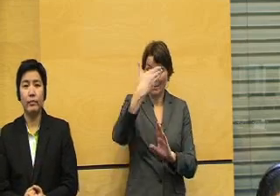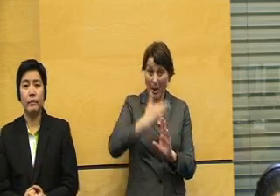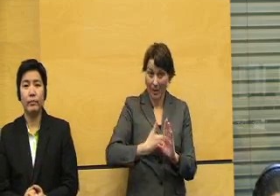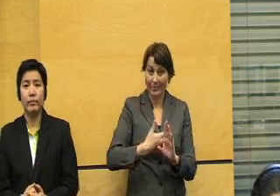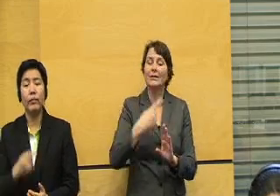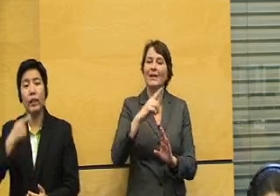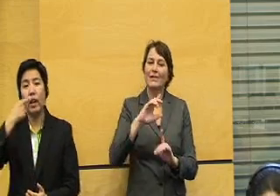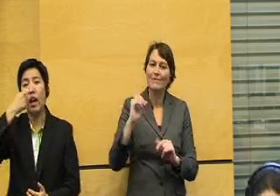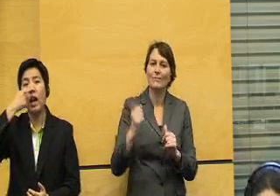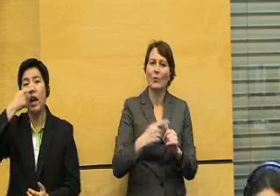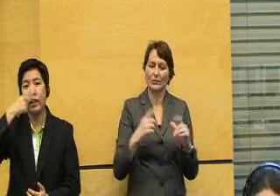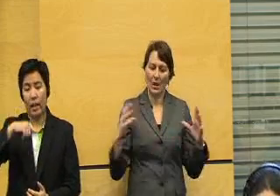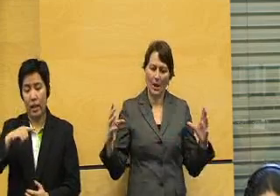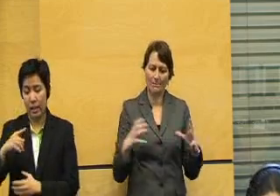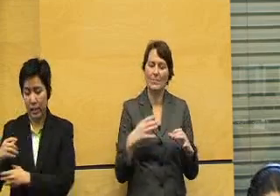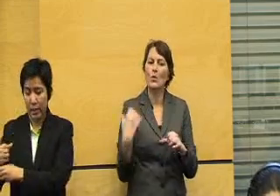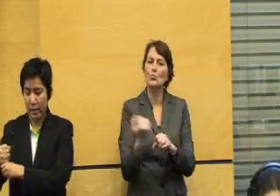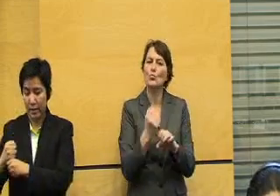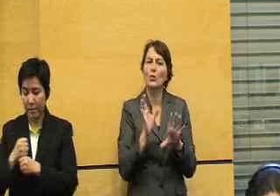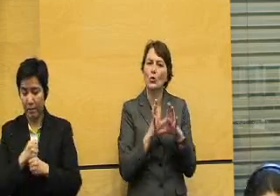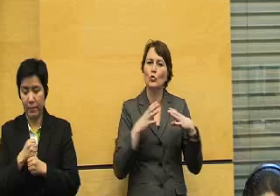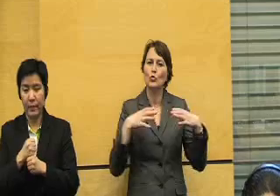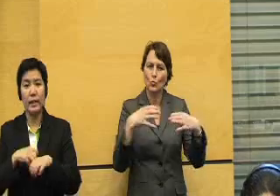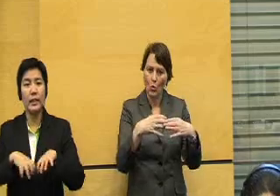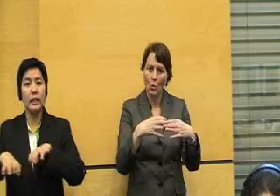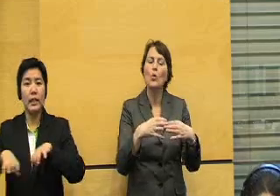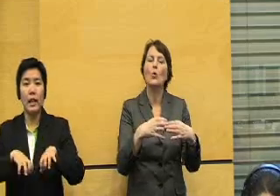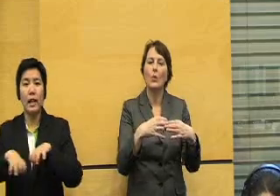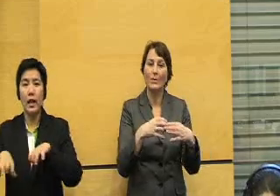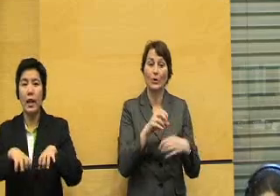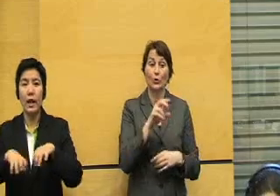and Pacific Decade of Persons with Disability